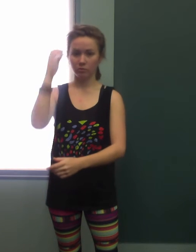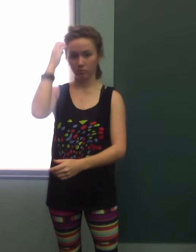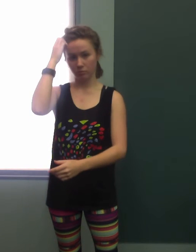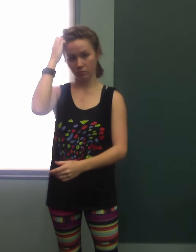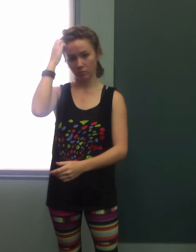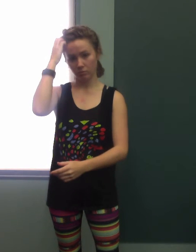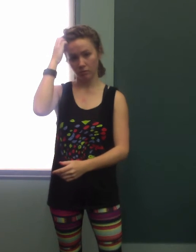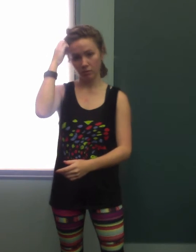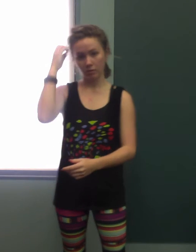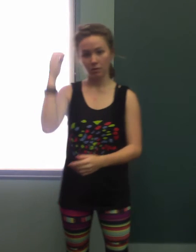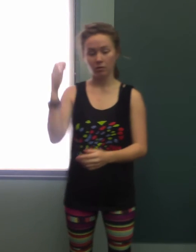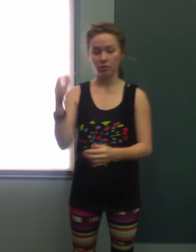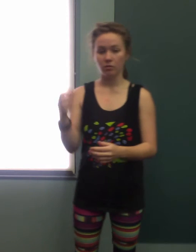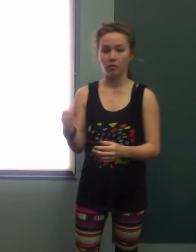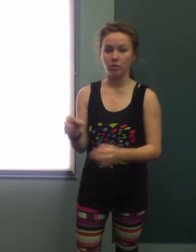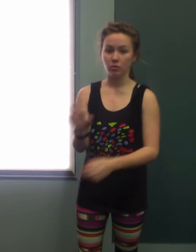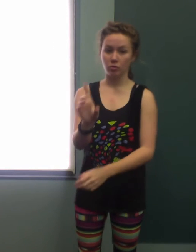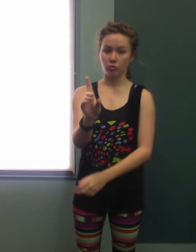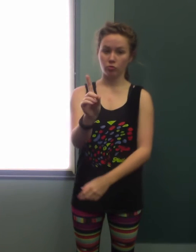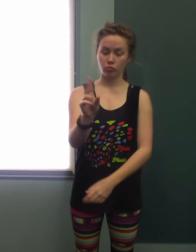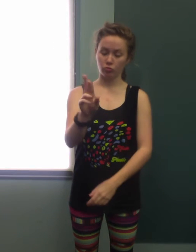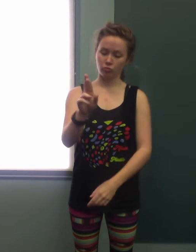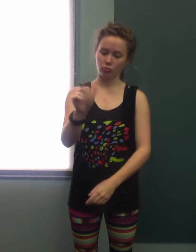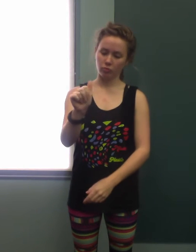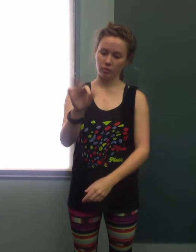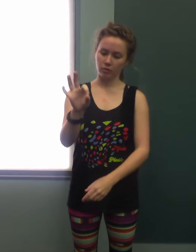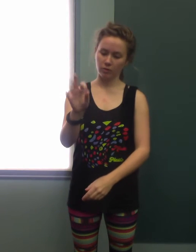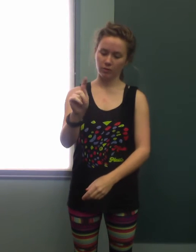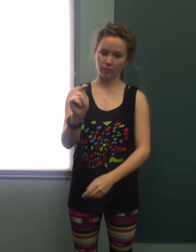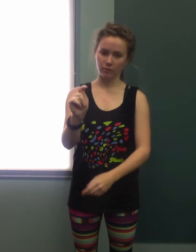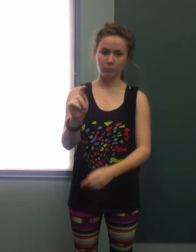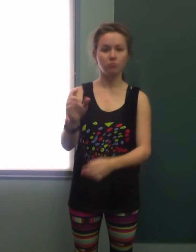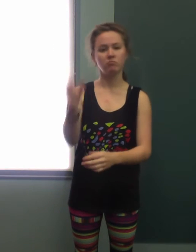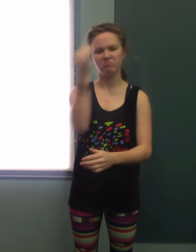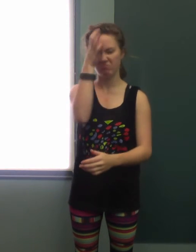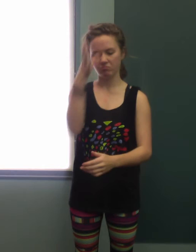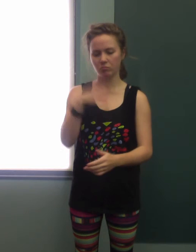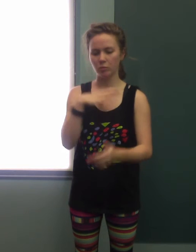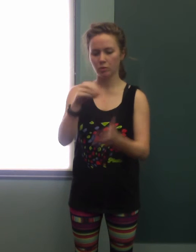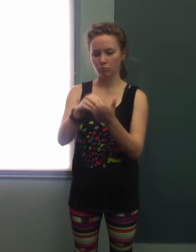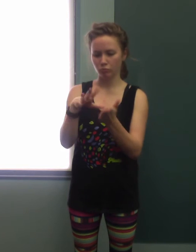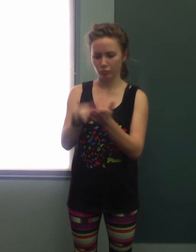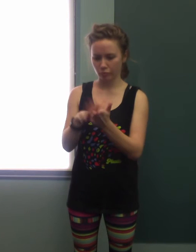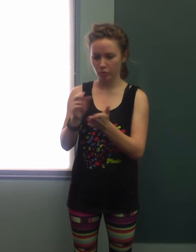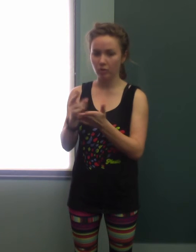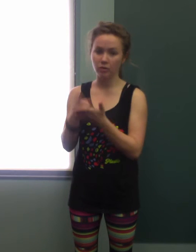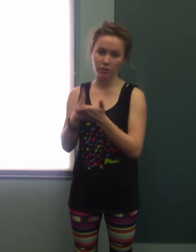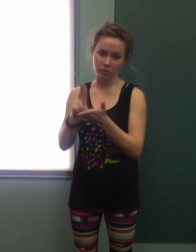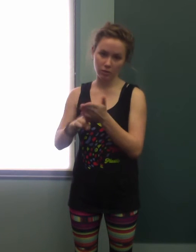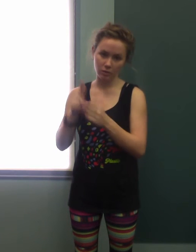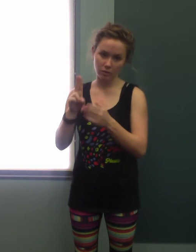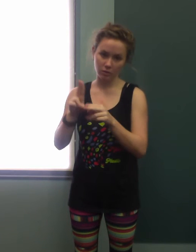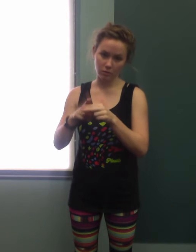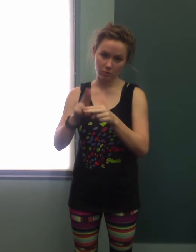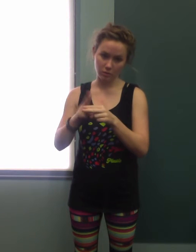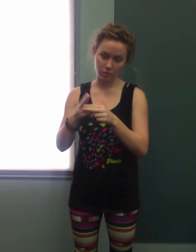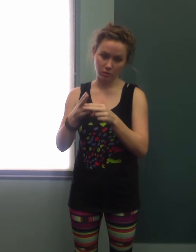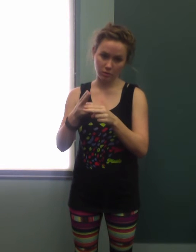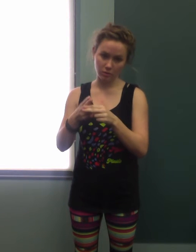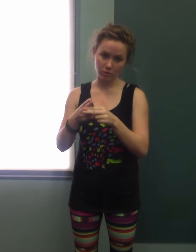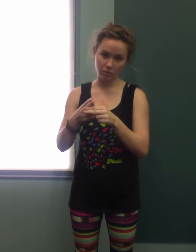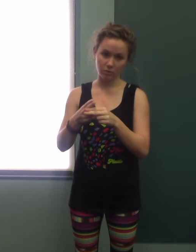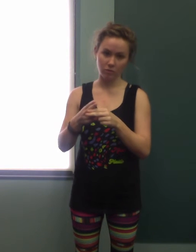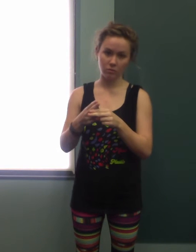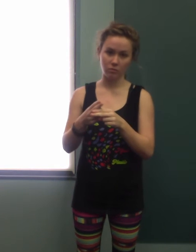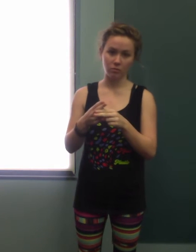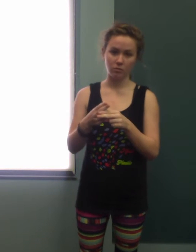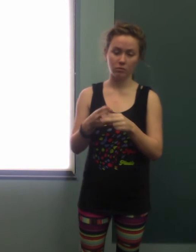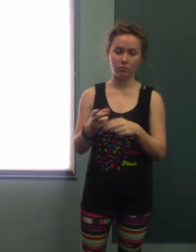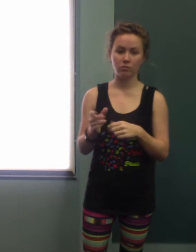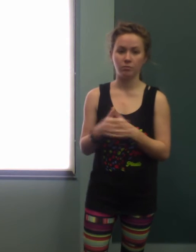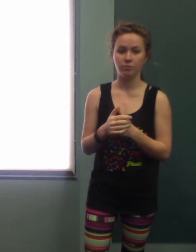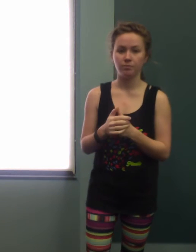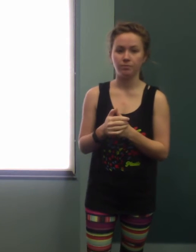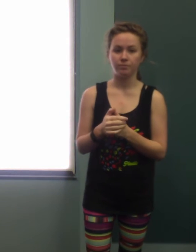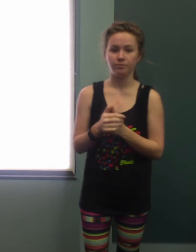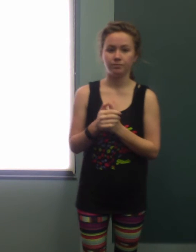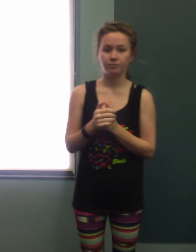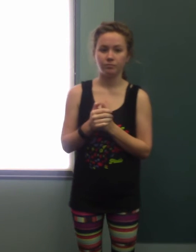War. Irish immigrants did not take this news well. Free blacks were not considered citizens